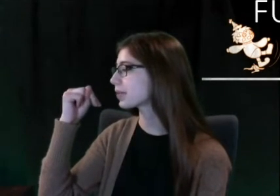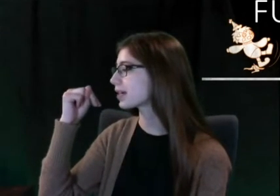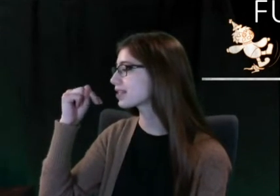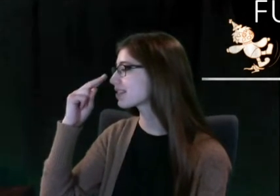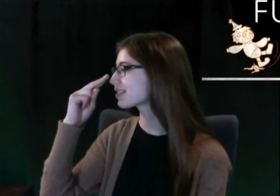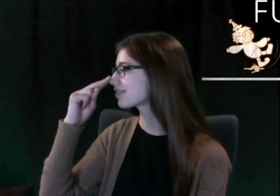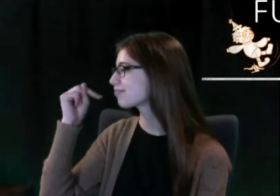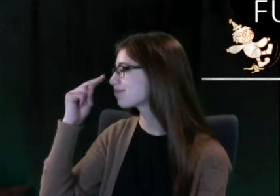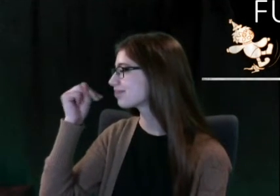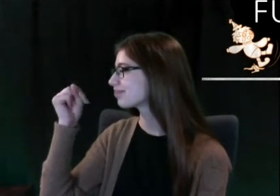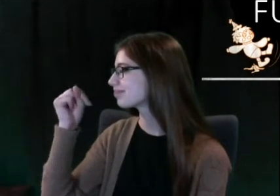twice.